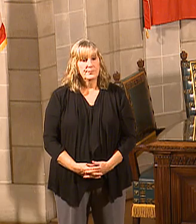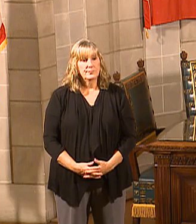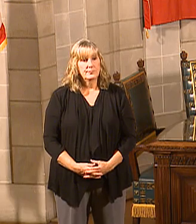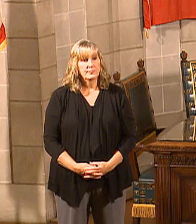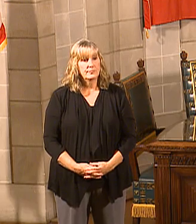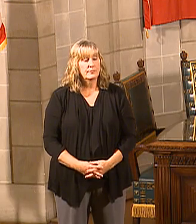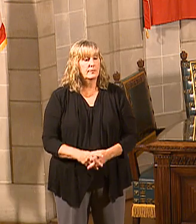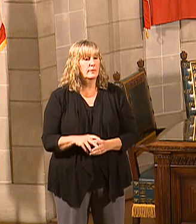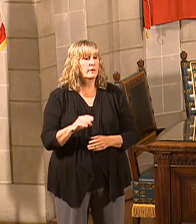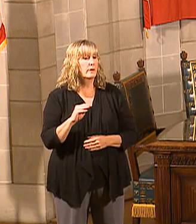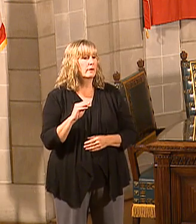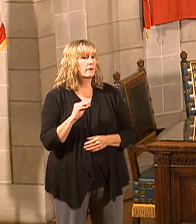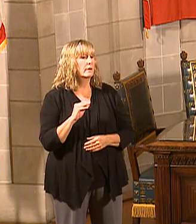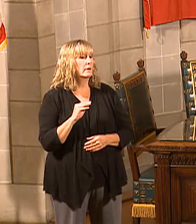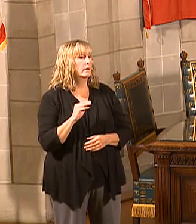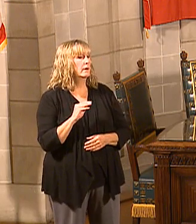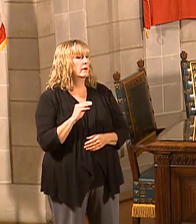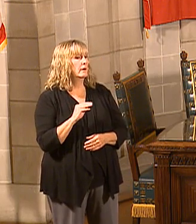And